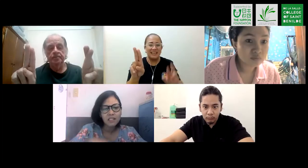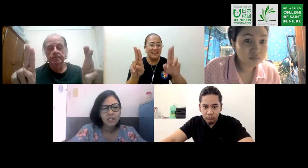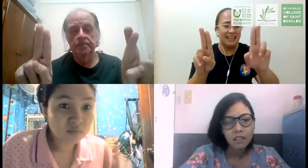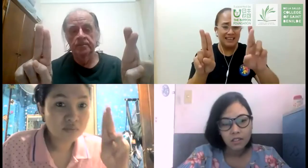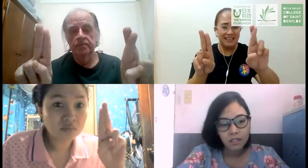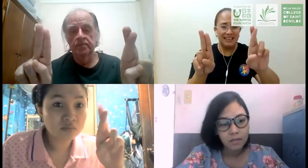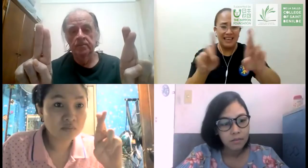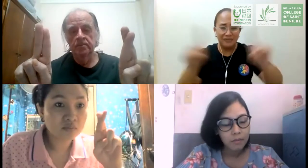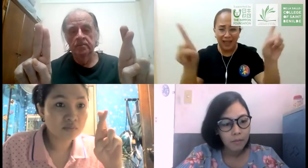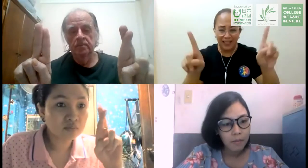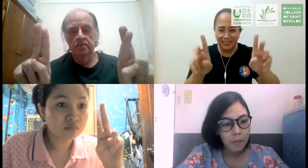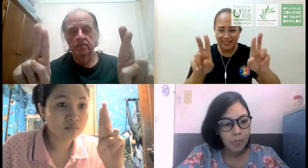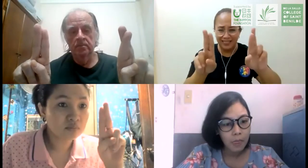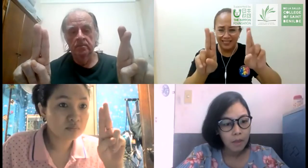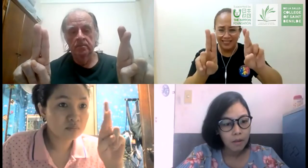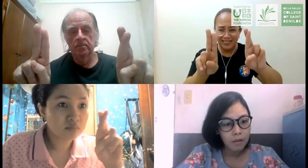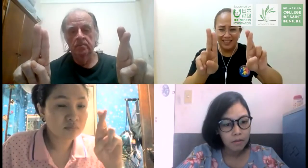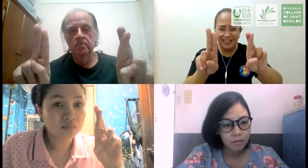different.